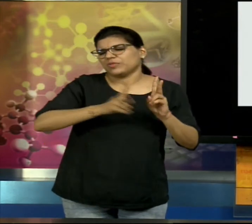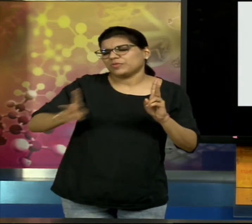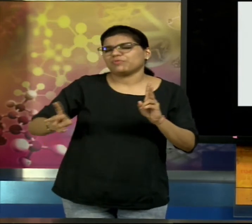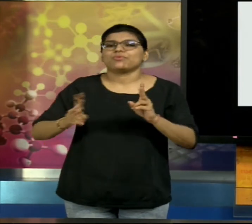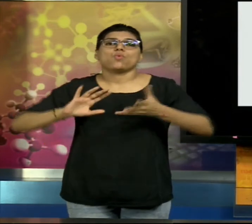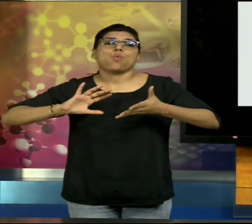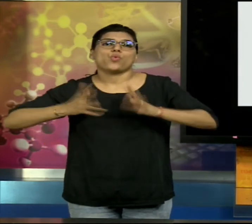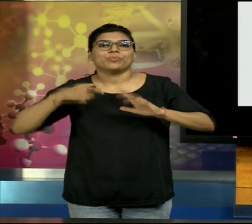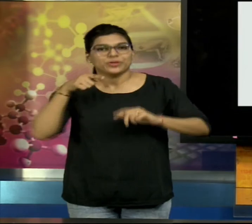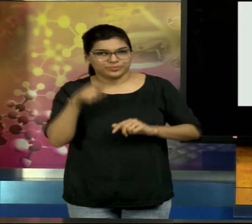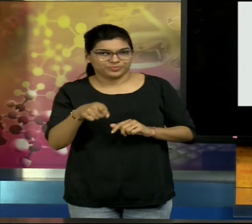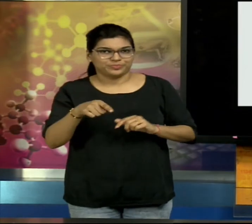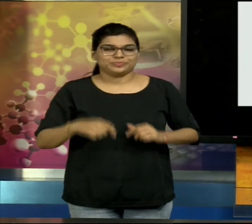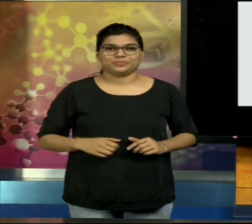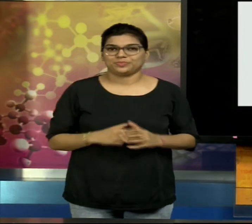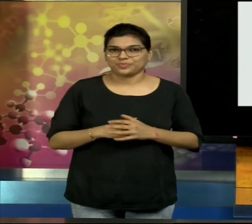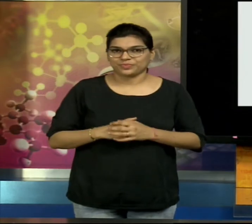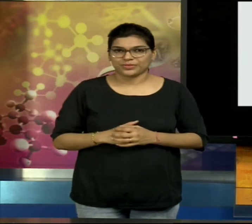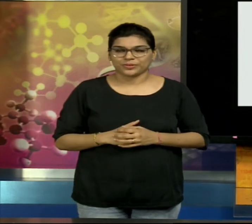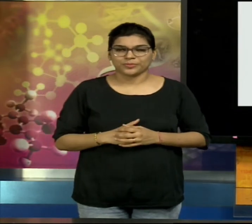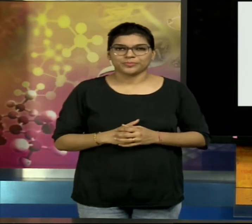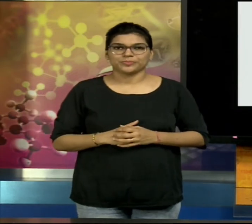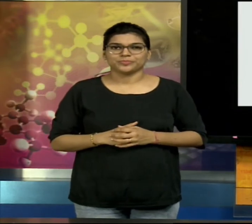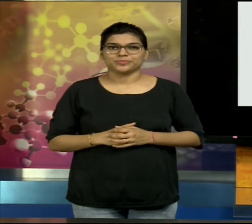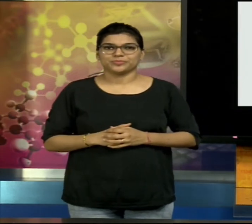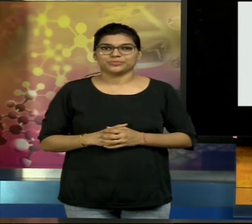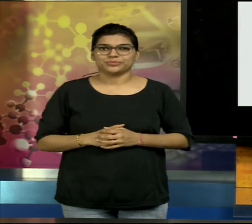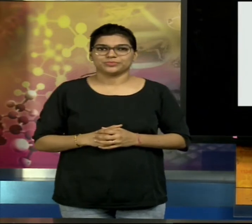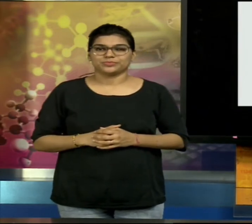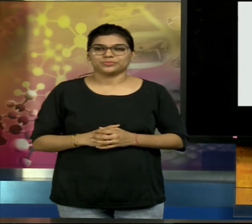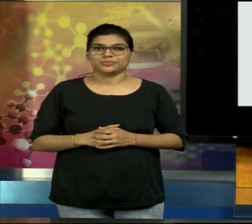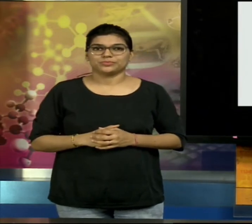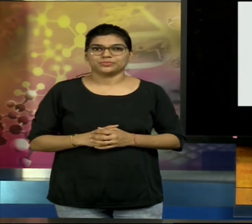flour easily. So that is automatic.